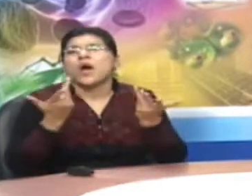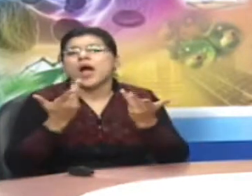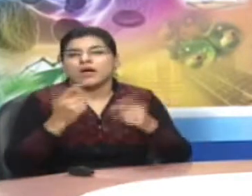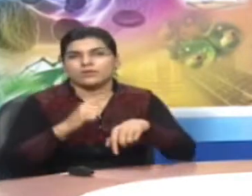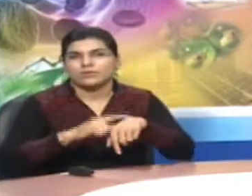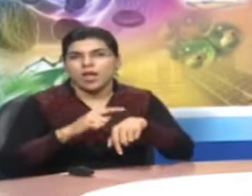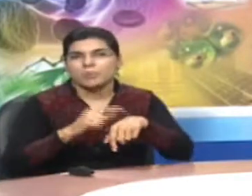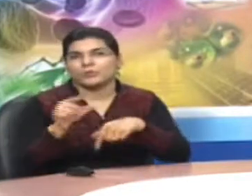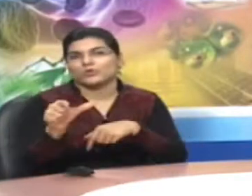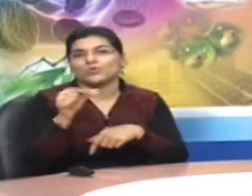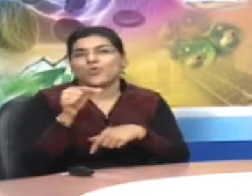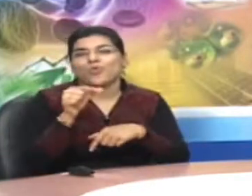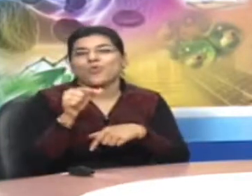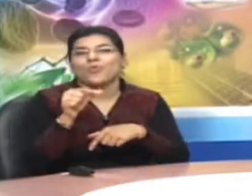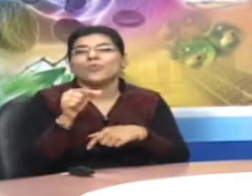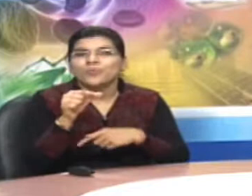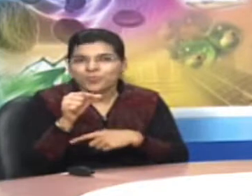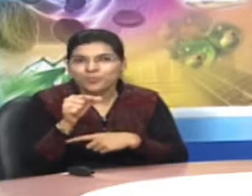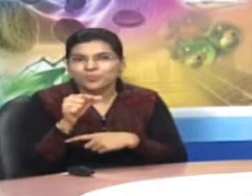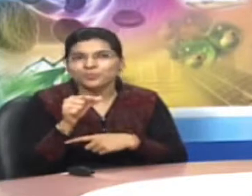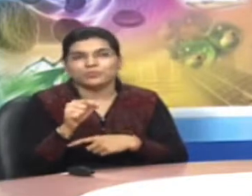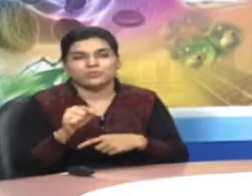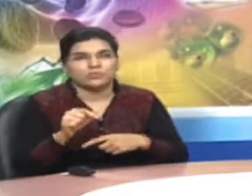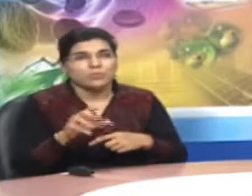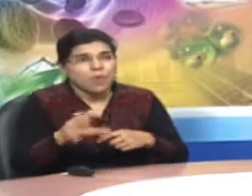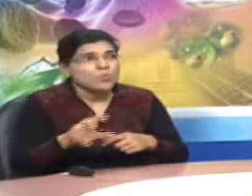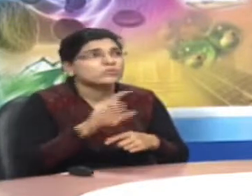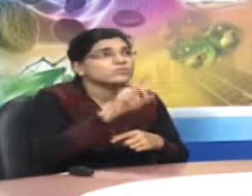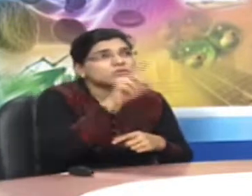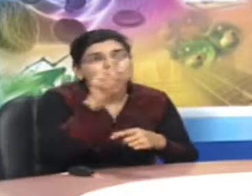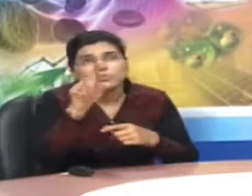which are very useful because they are